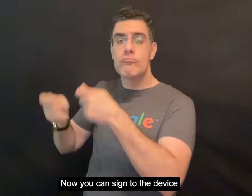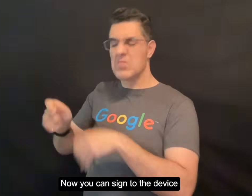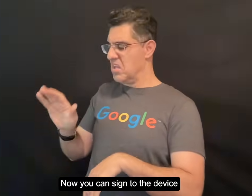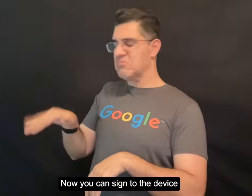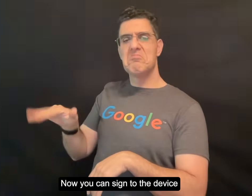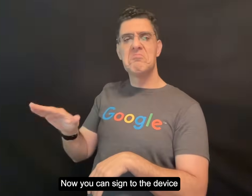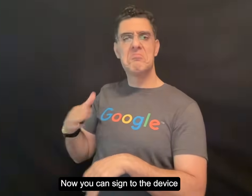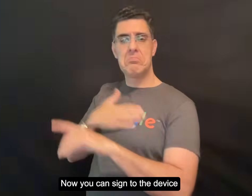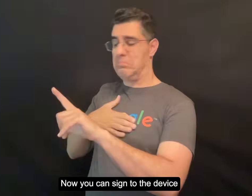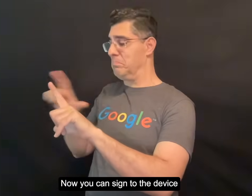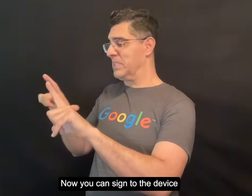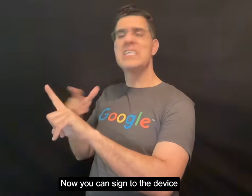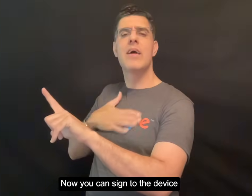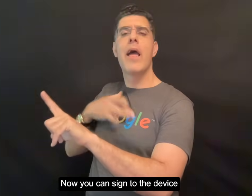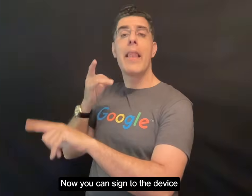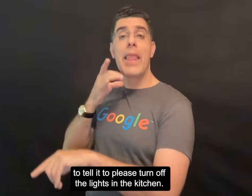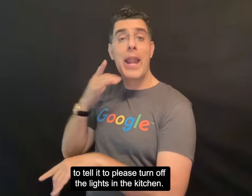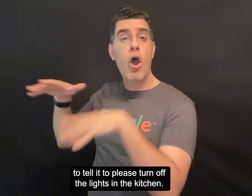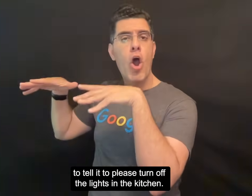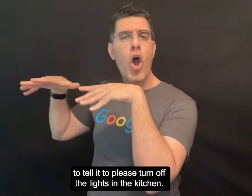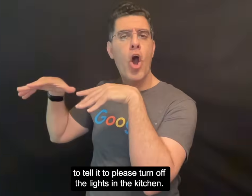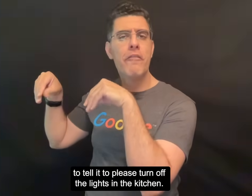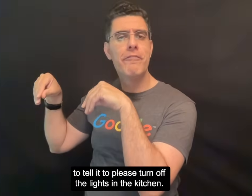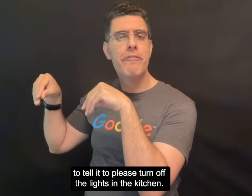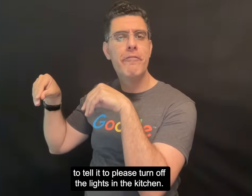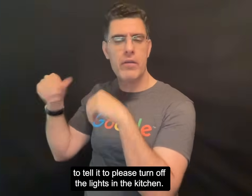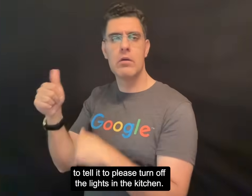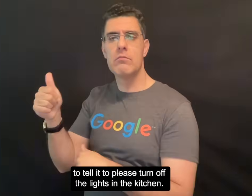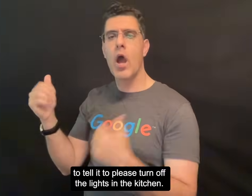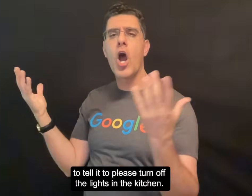Now you can sign to the device to tell it to please turn off the lights in the kitchen.